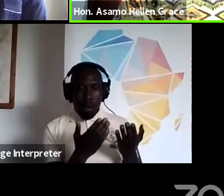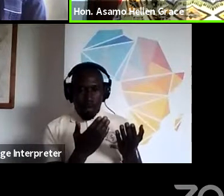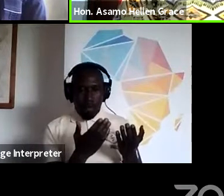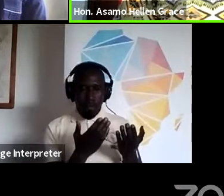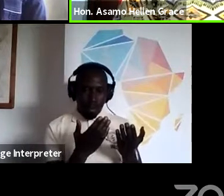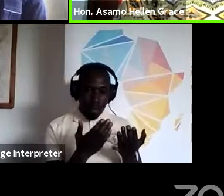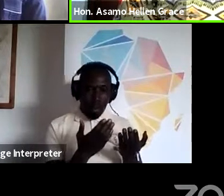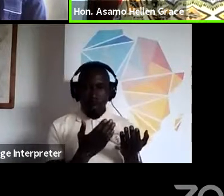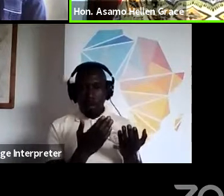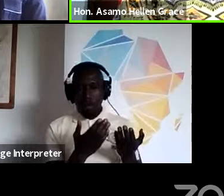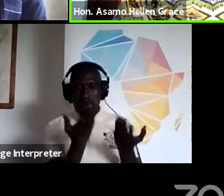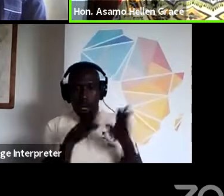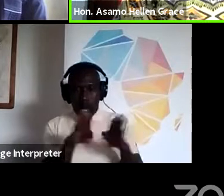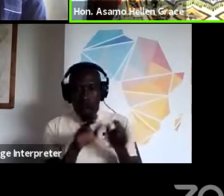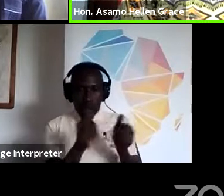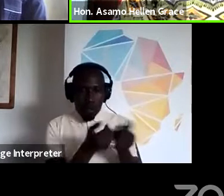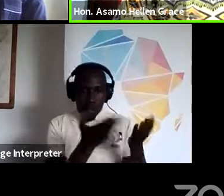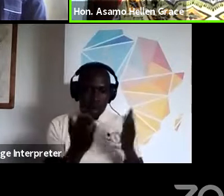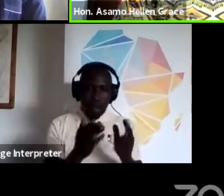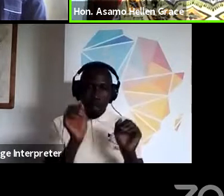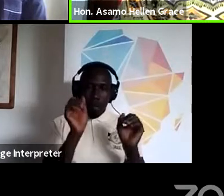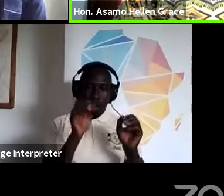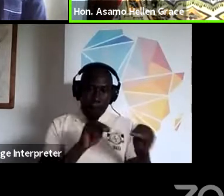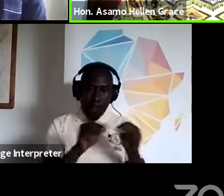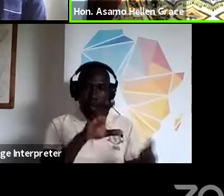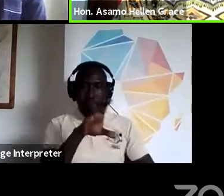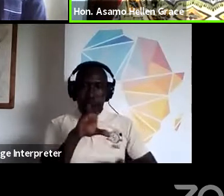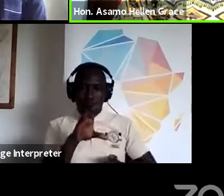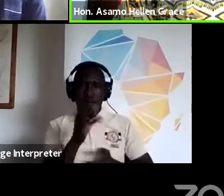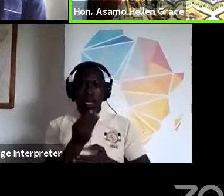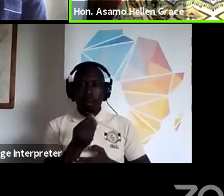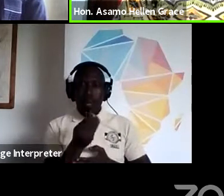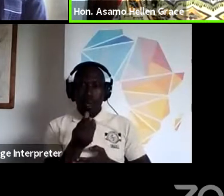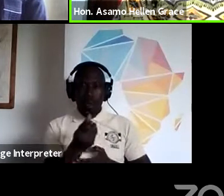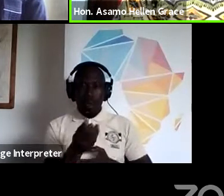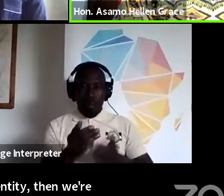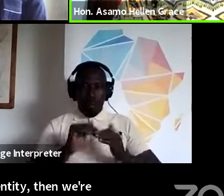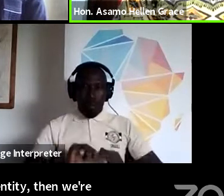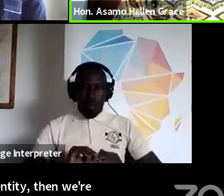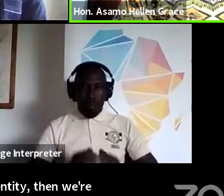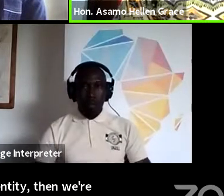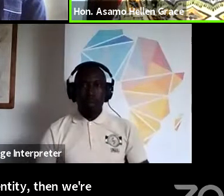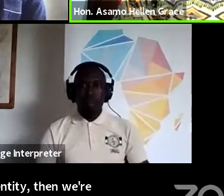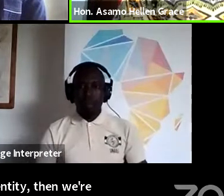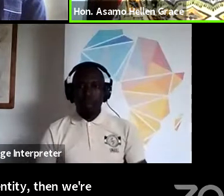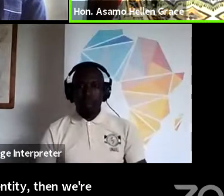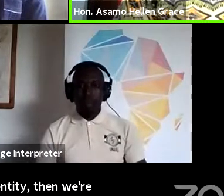able to get this fund and ensure